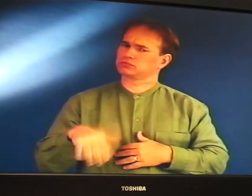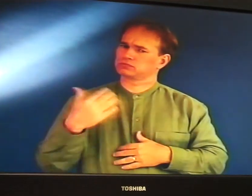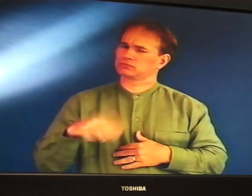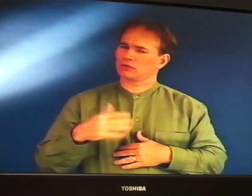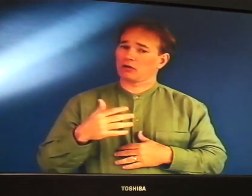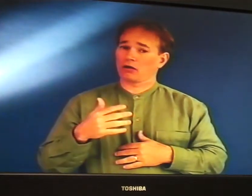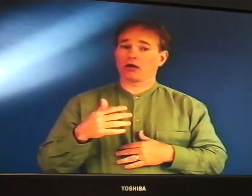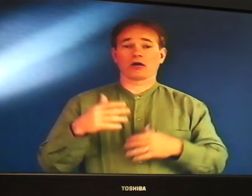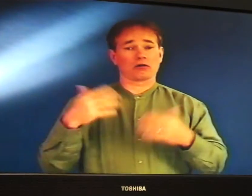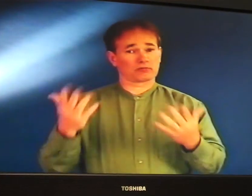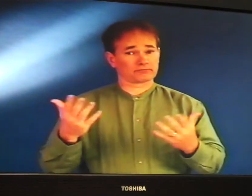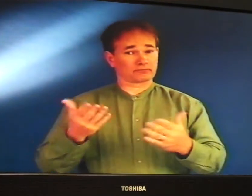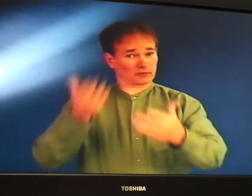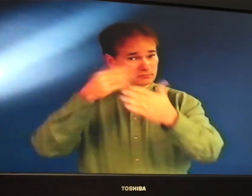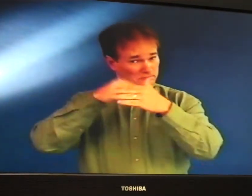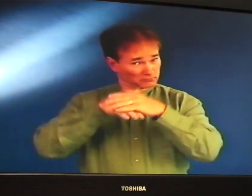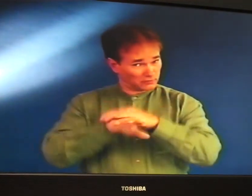ASL is really weird.